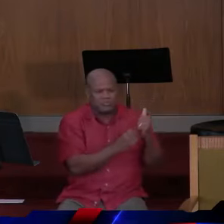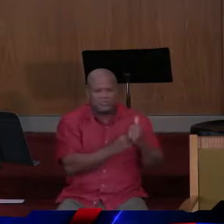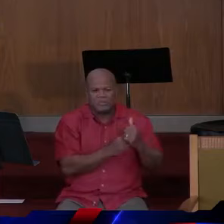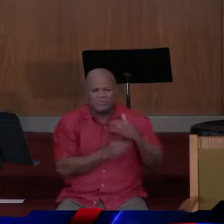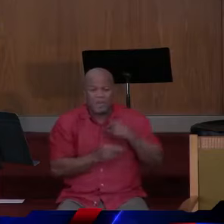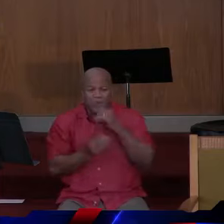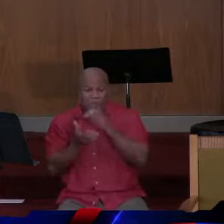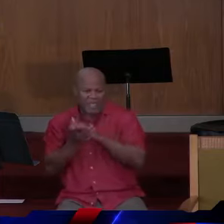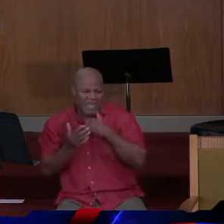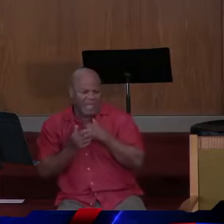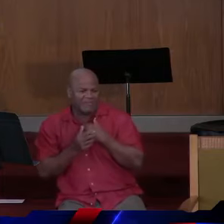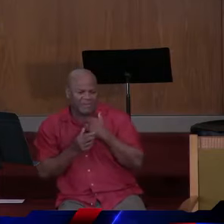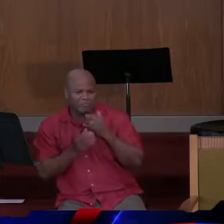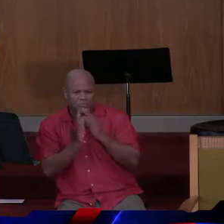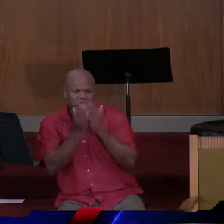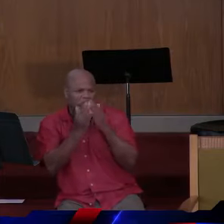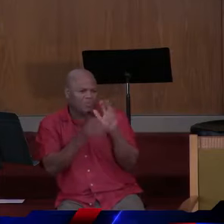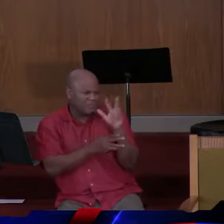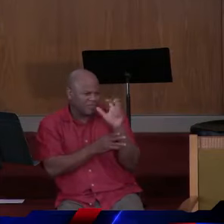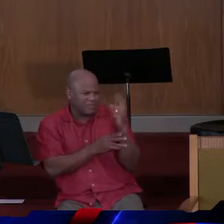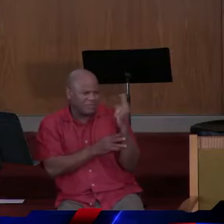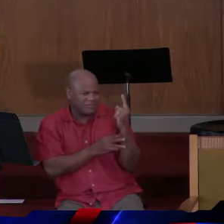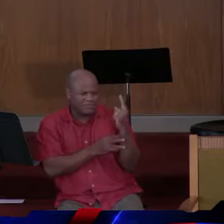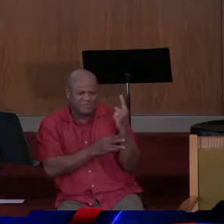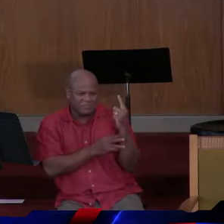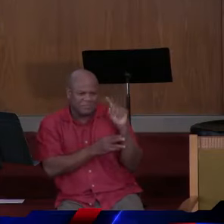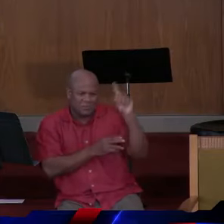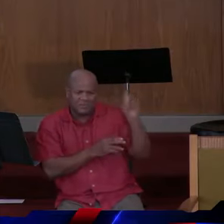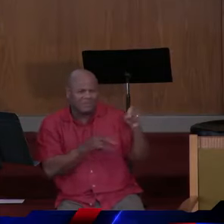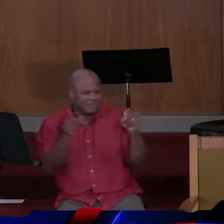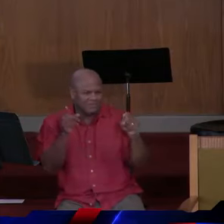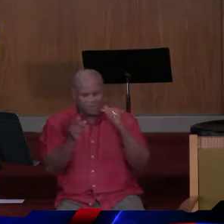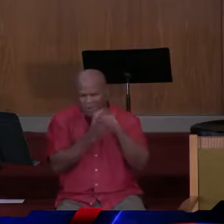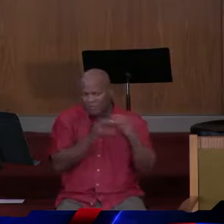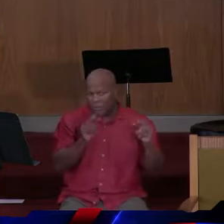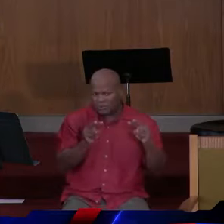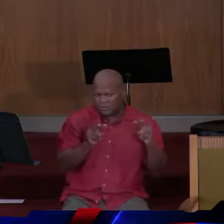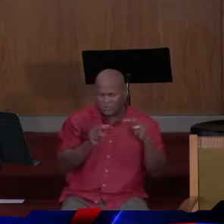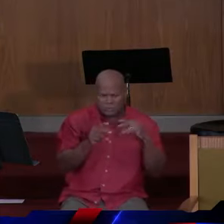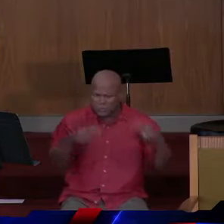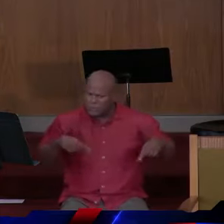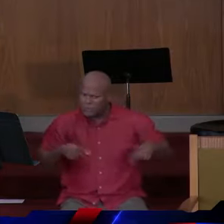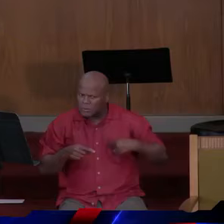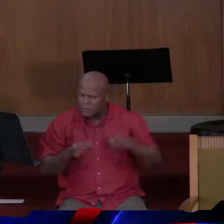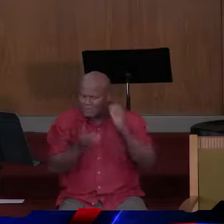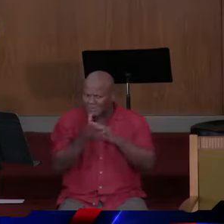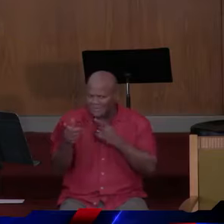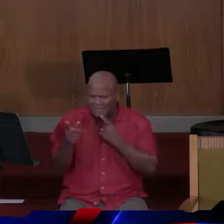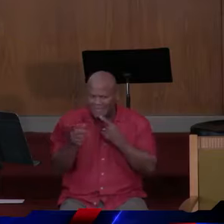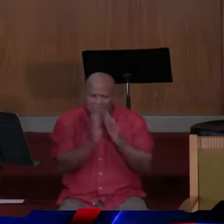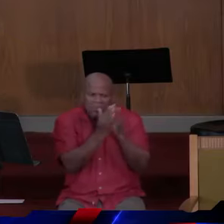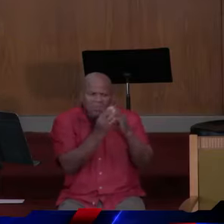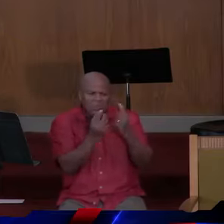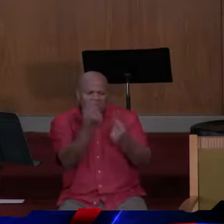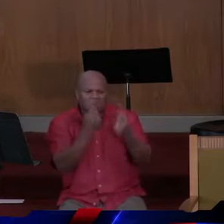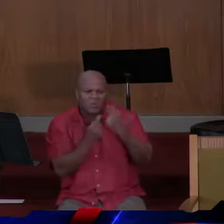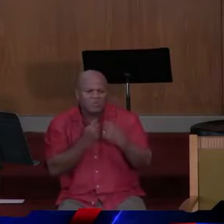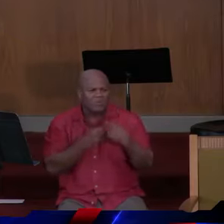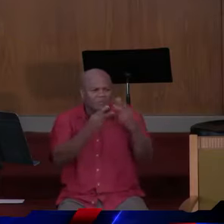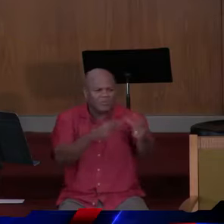300 Some Odd Questions. She's listening. She's watching. She's nervous. She's what I'm gonna say. And she asked one of the questions. It's just a book of questions. We're going back and